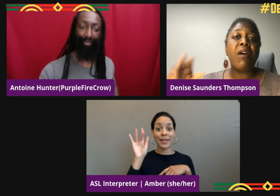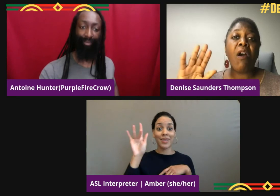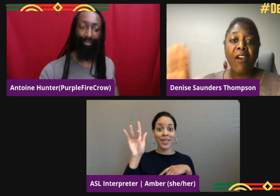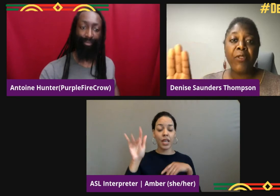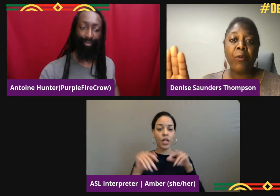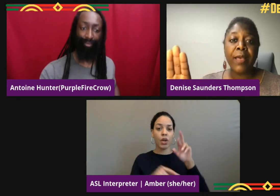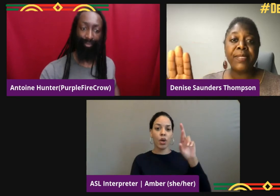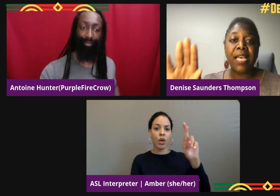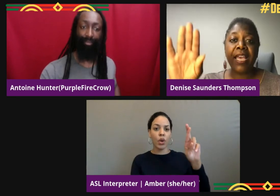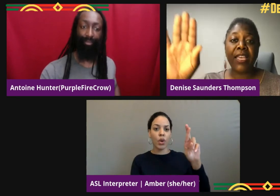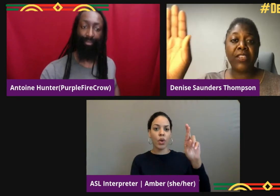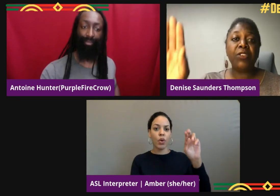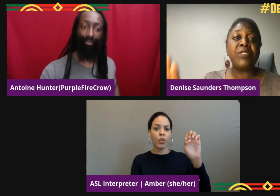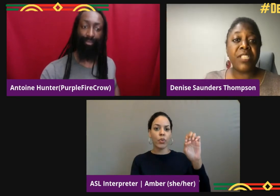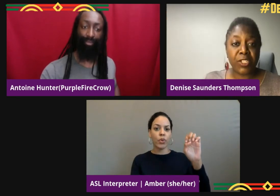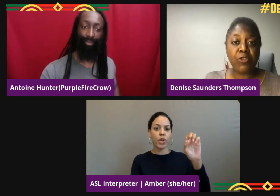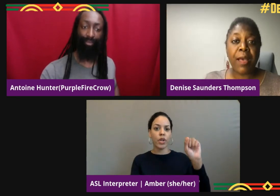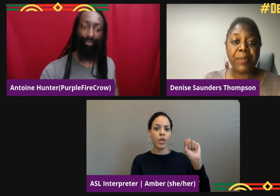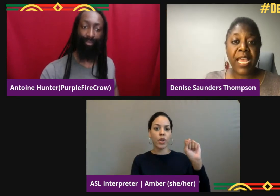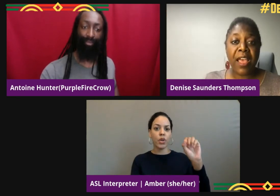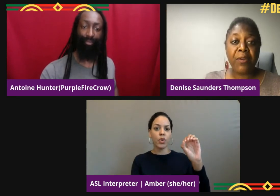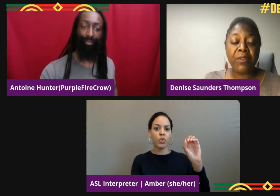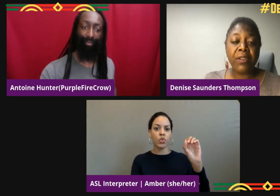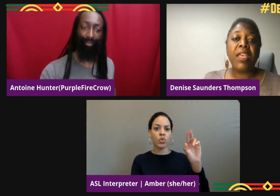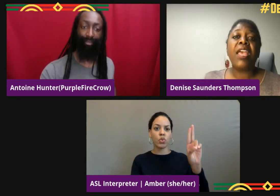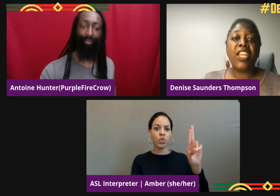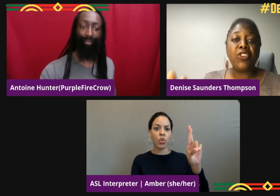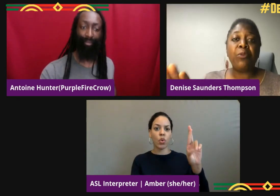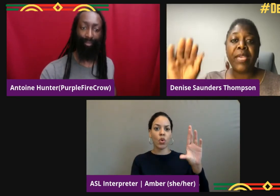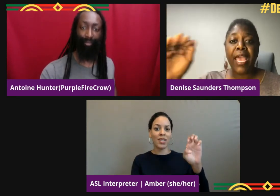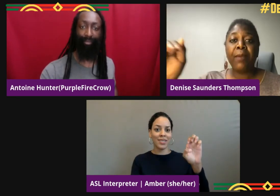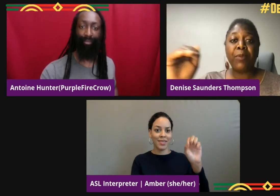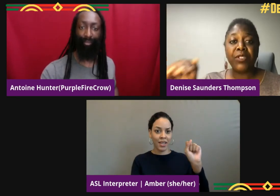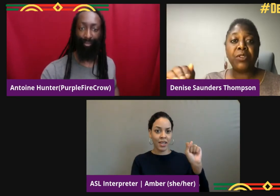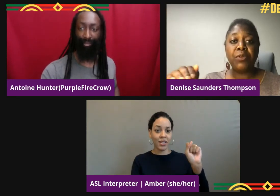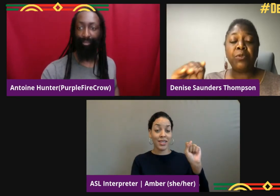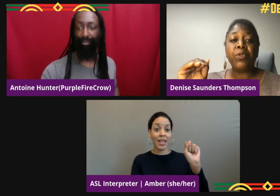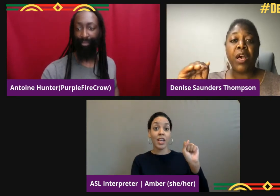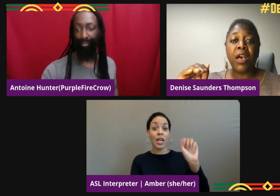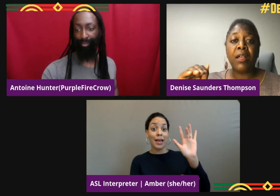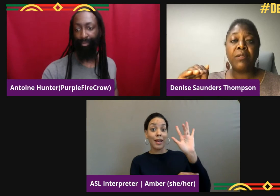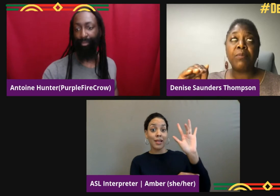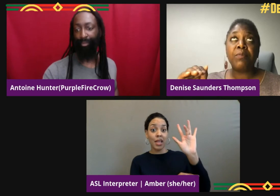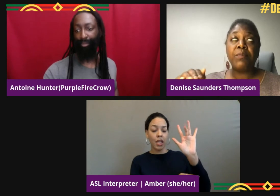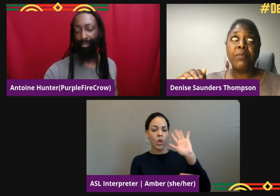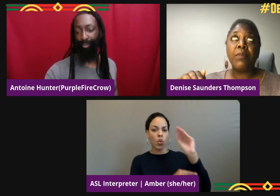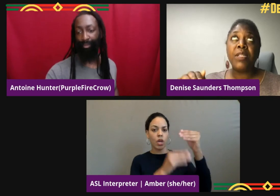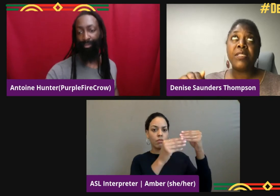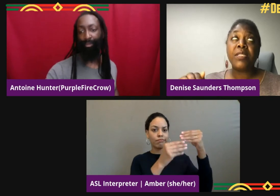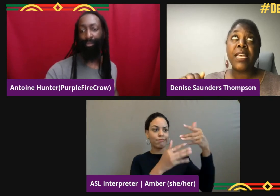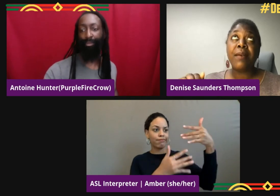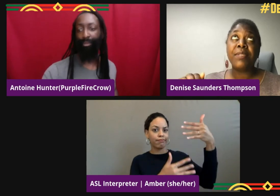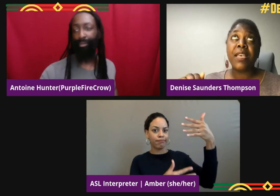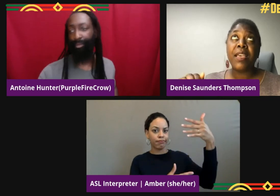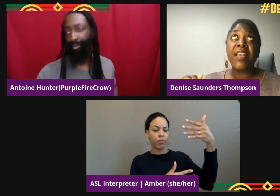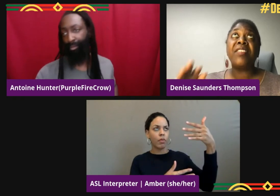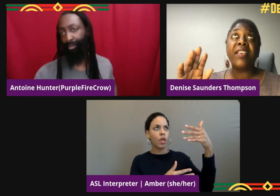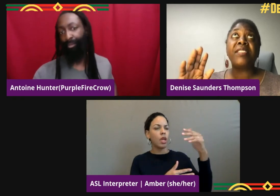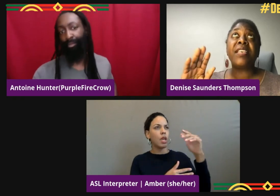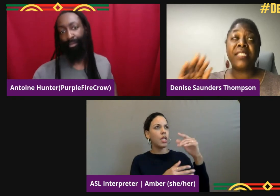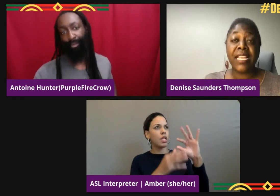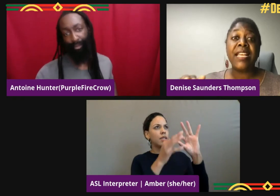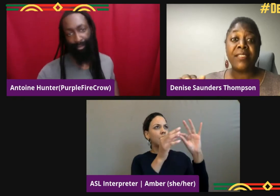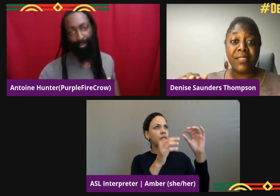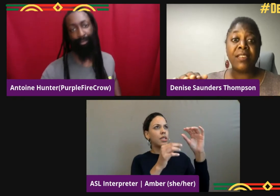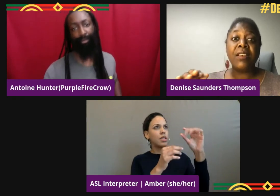tab on the website, you'll see a drop down and you'll be able to, what does the tab say? I